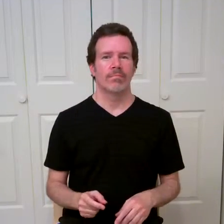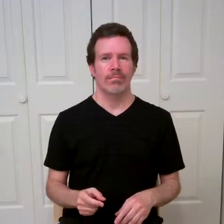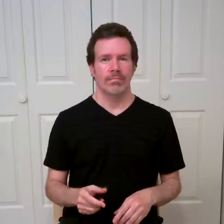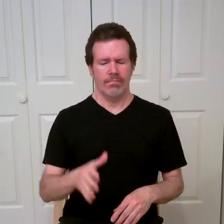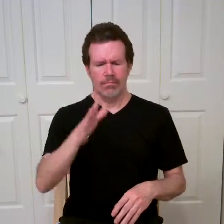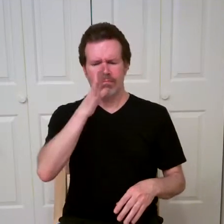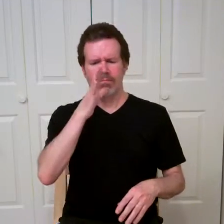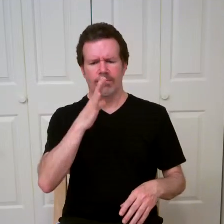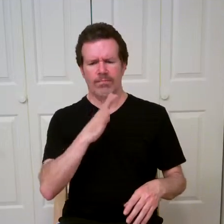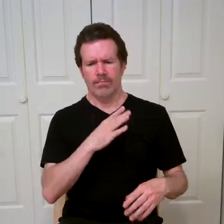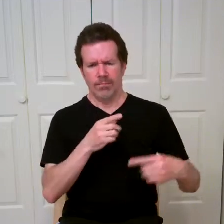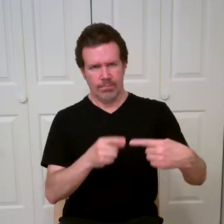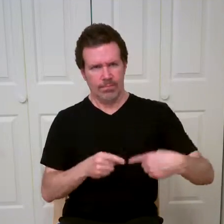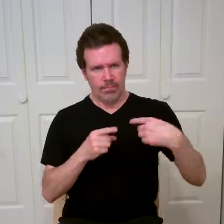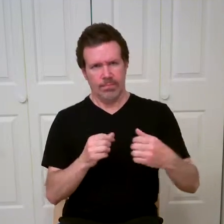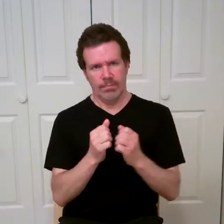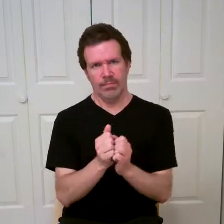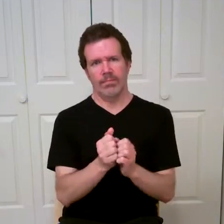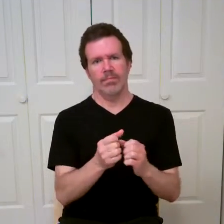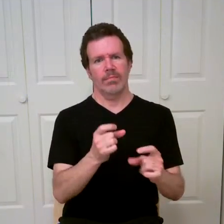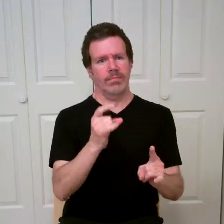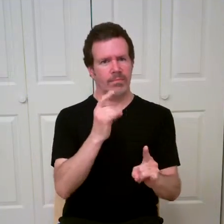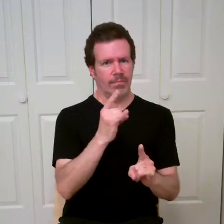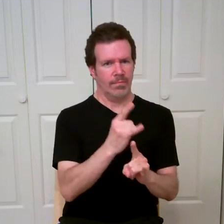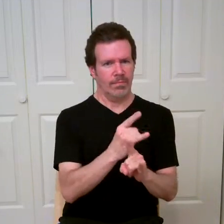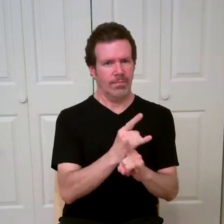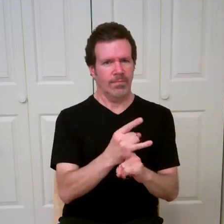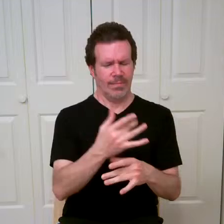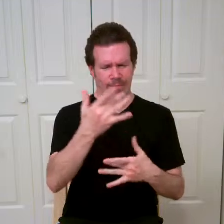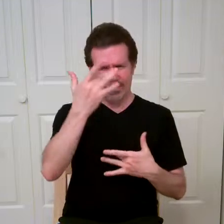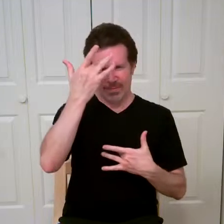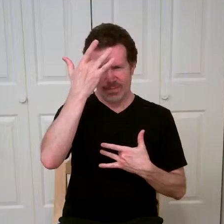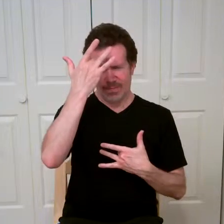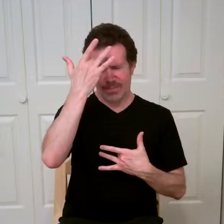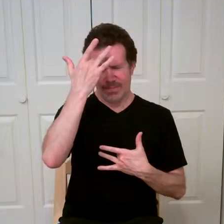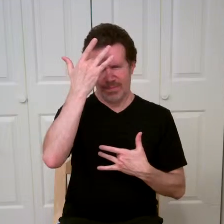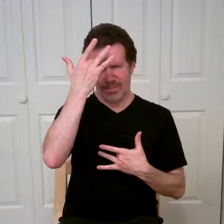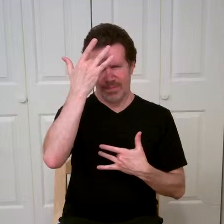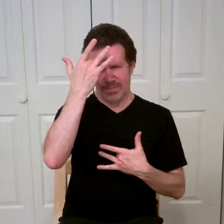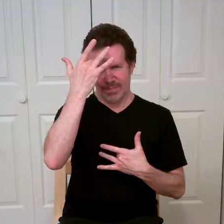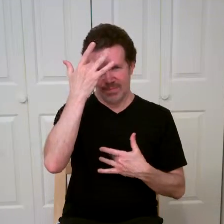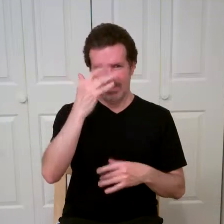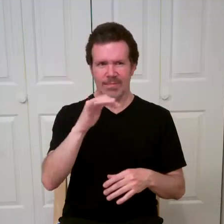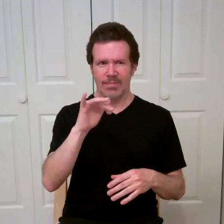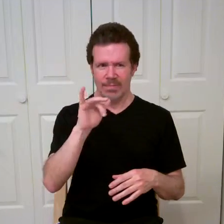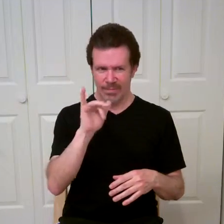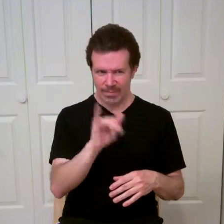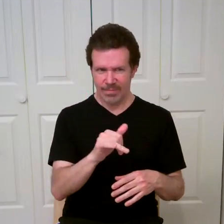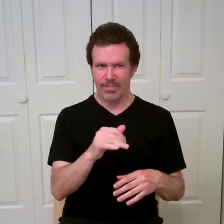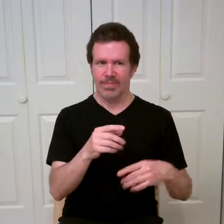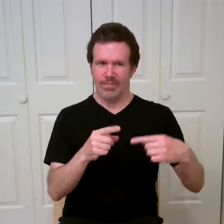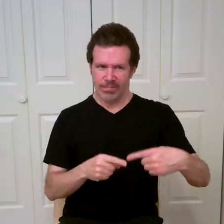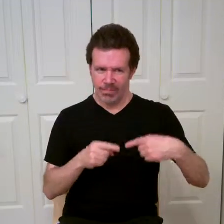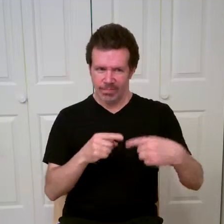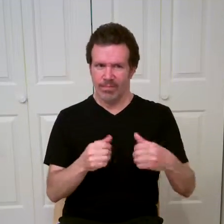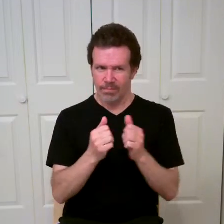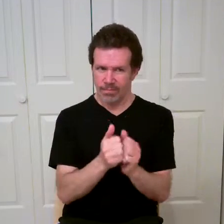of alcoholism. This is a battle that is within Maxine. She is not fighting against anyone or